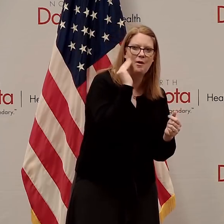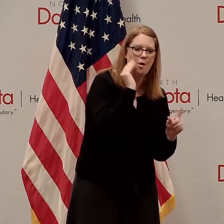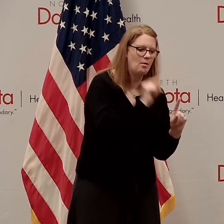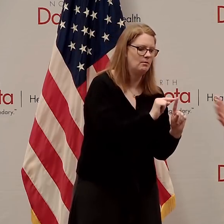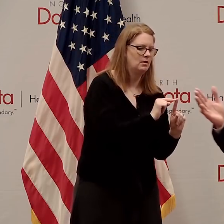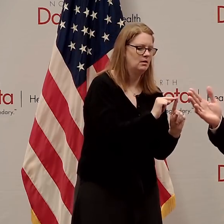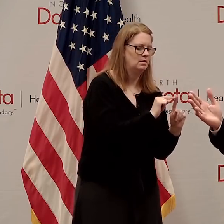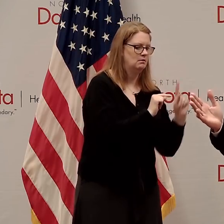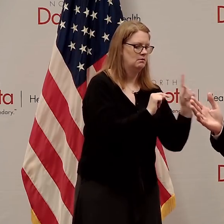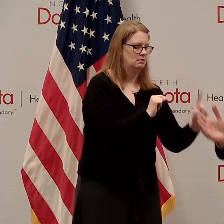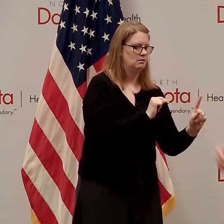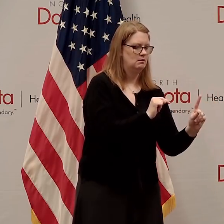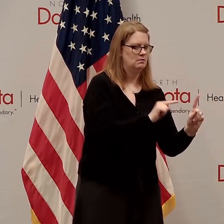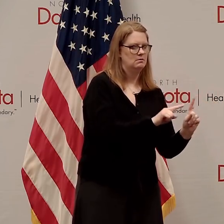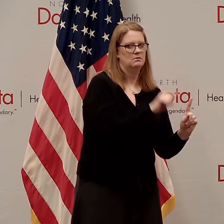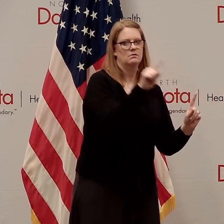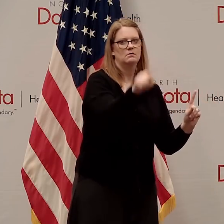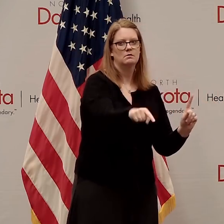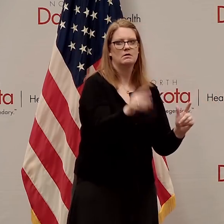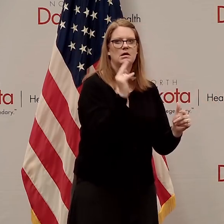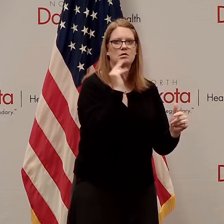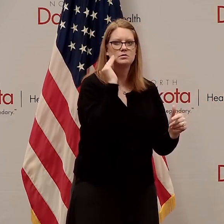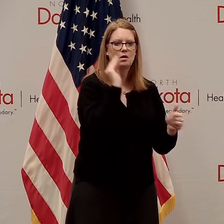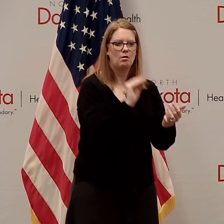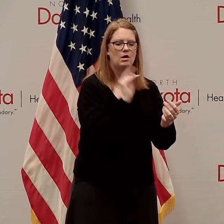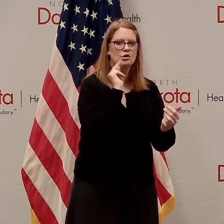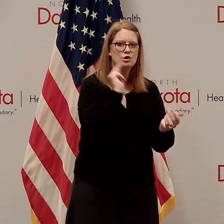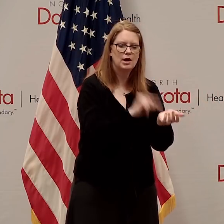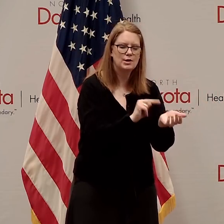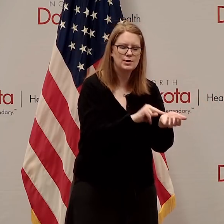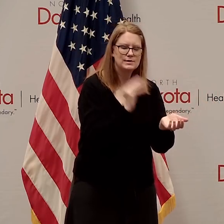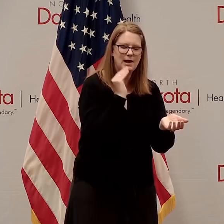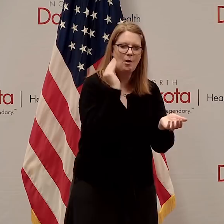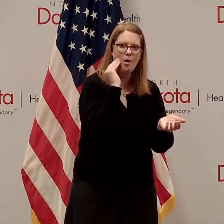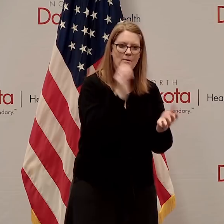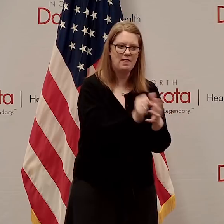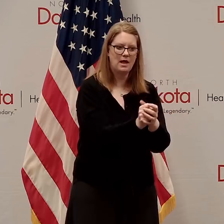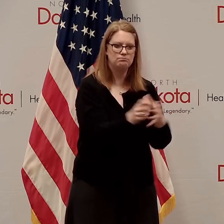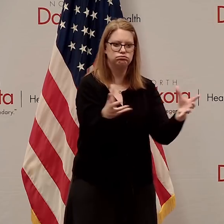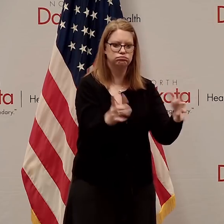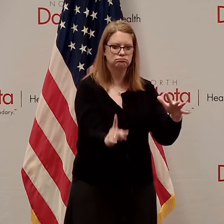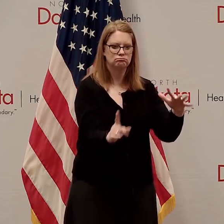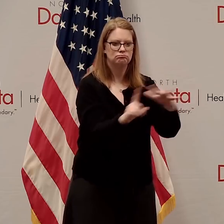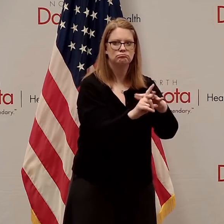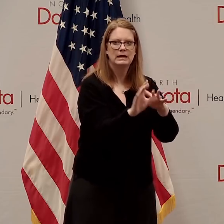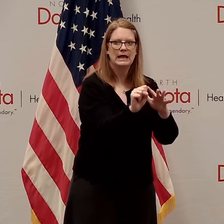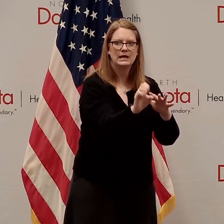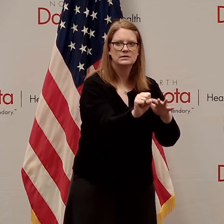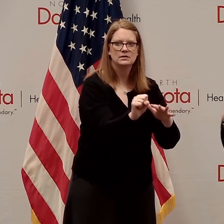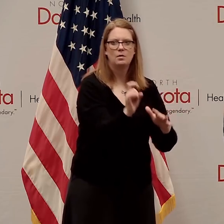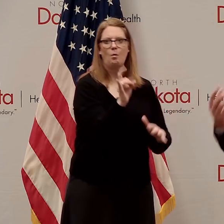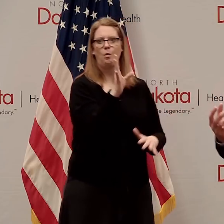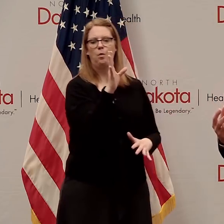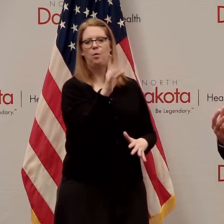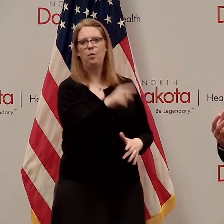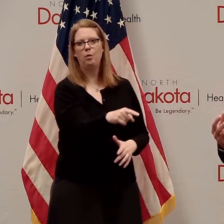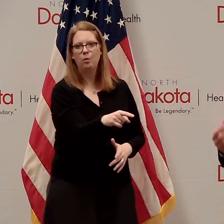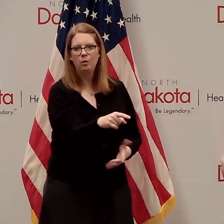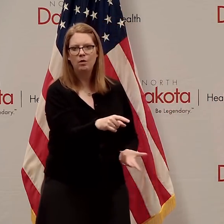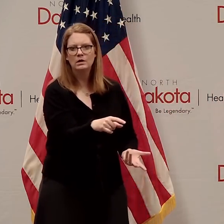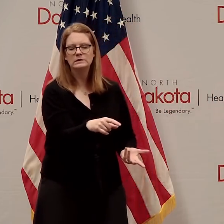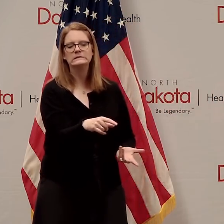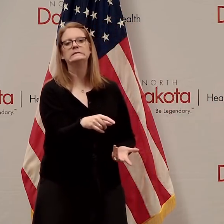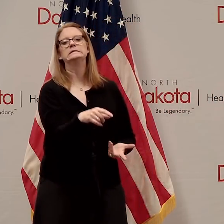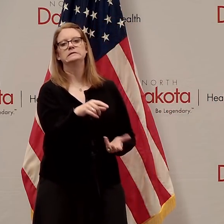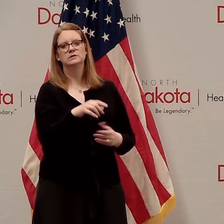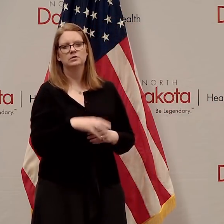contagious, transfers from one another, and then all of a sudden we got an outbreak at a nursing home. I don't think anybody wants to be, people probably aren't thinking if I restart my business,